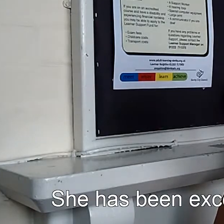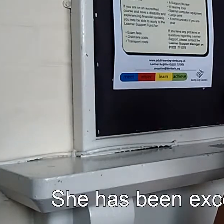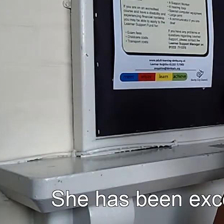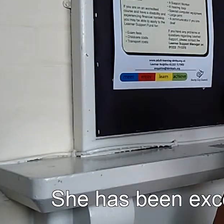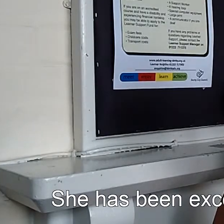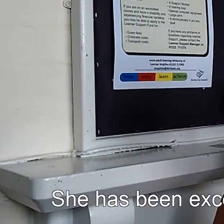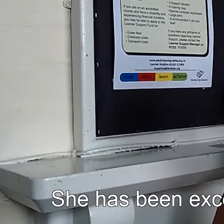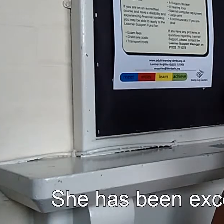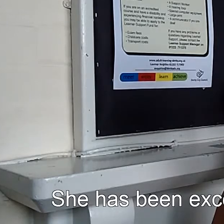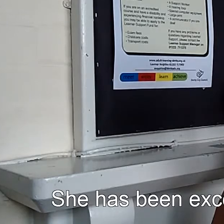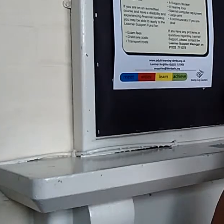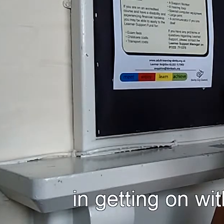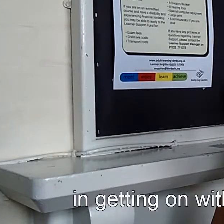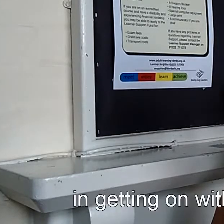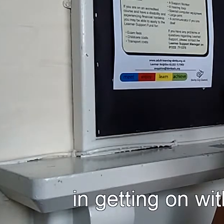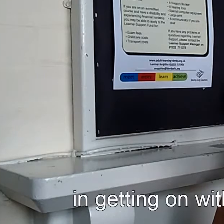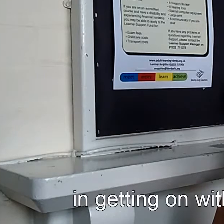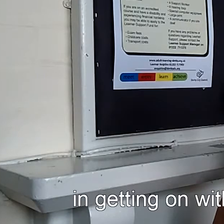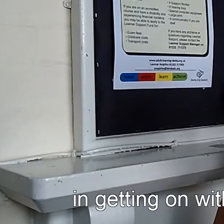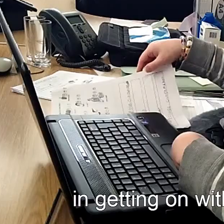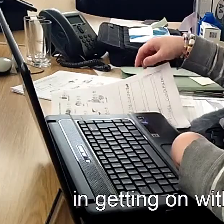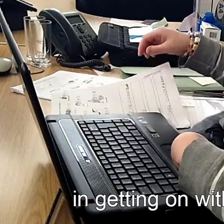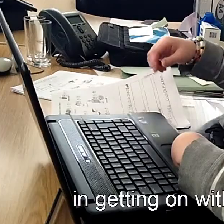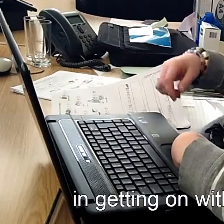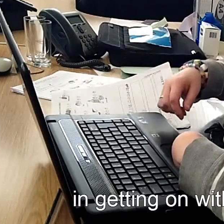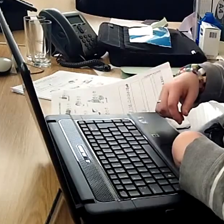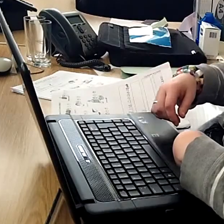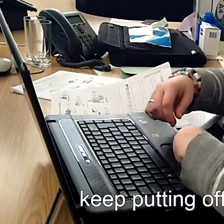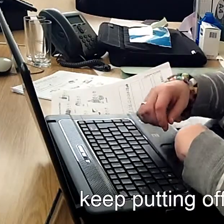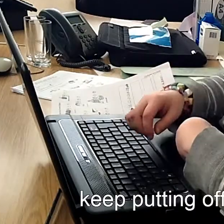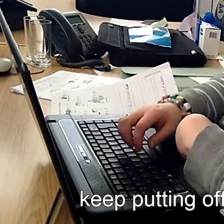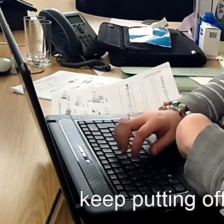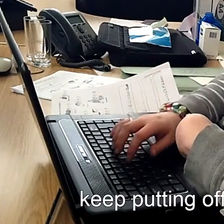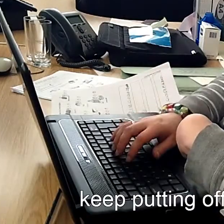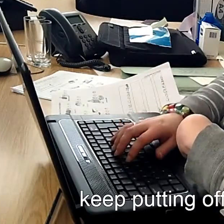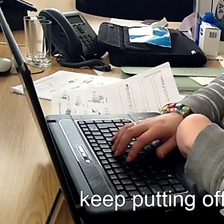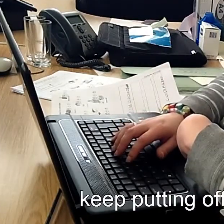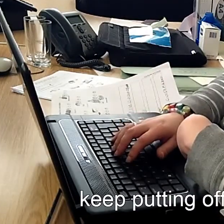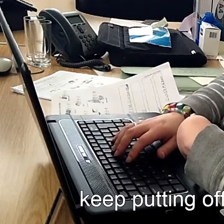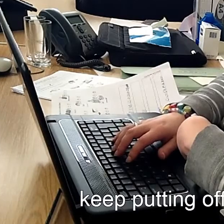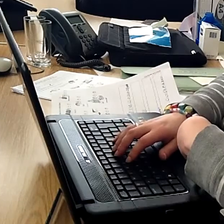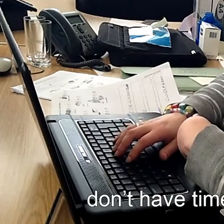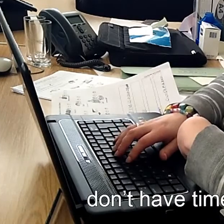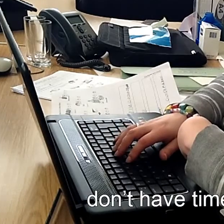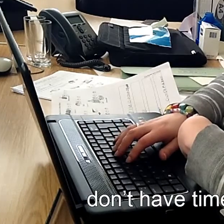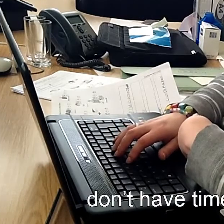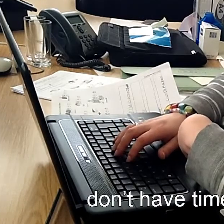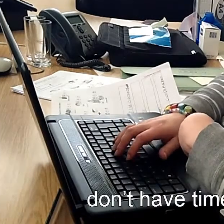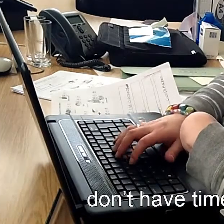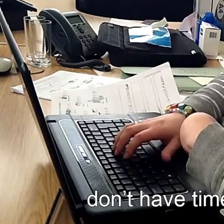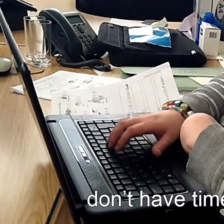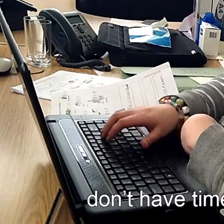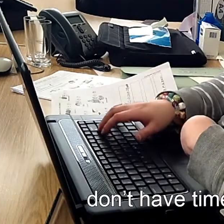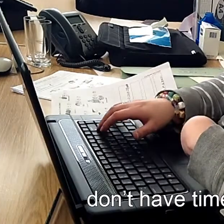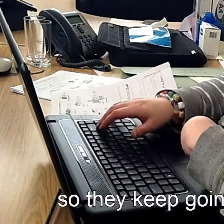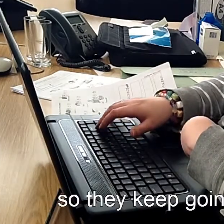that Kerry has been exceptionally useful for all the jobs that we keep putting off because we haven't got time